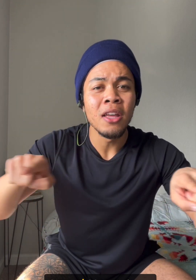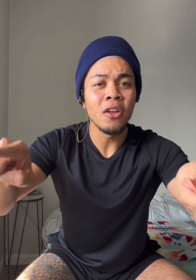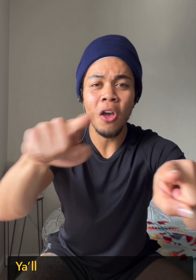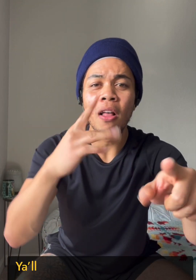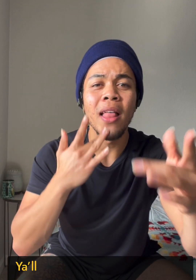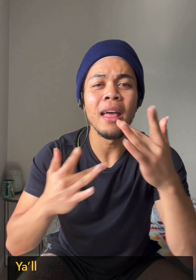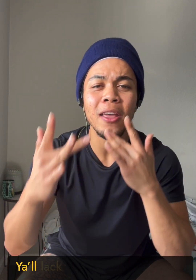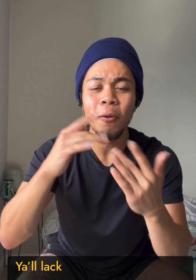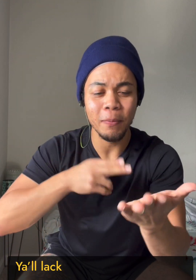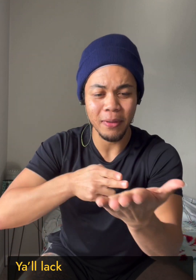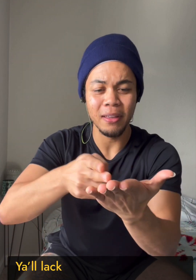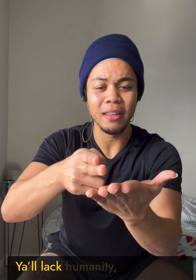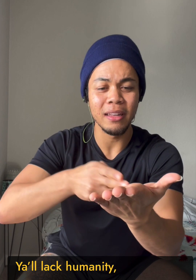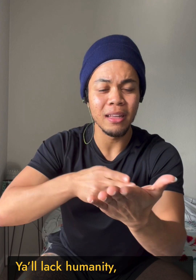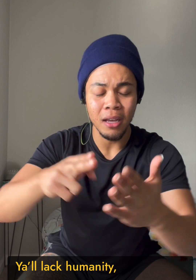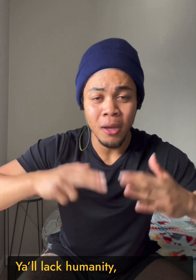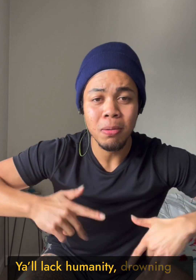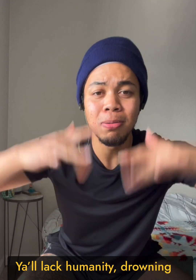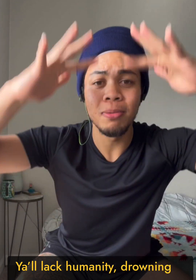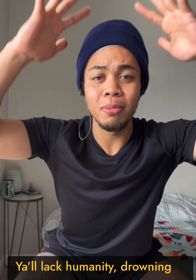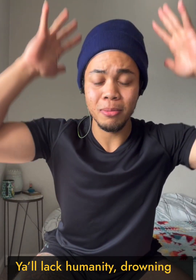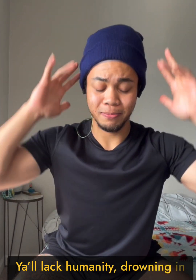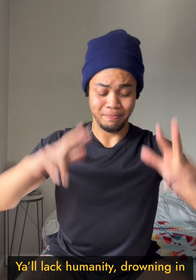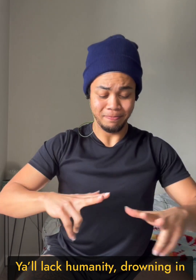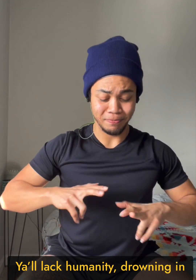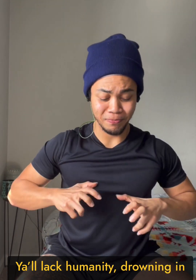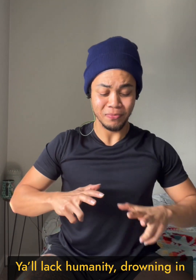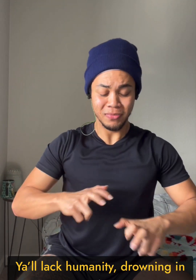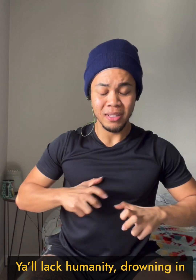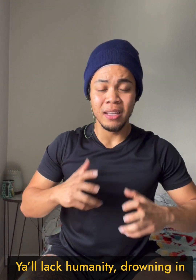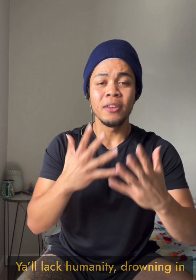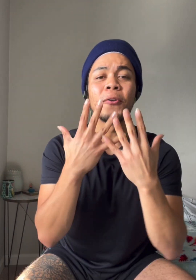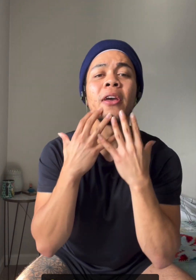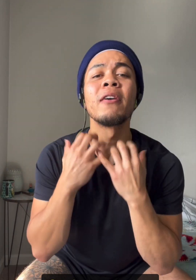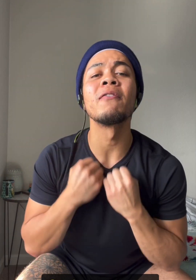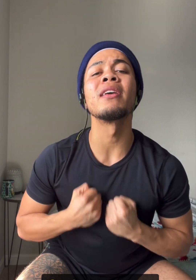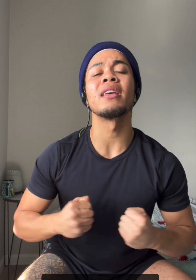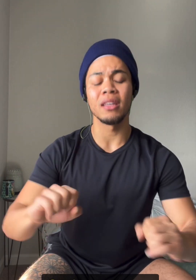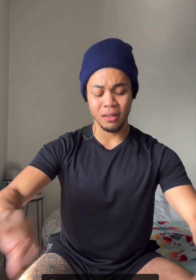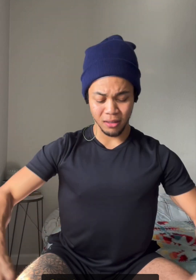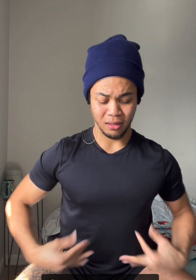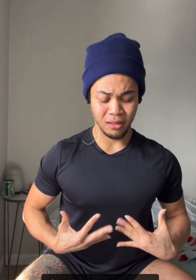You're like humanity, calling humanity Craving humanity